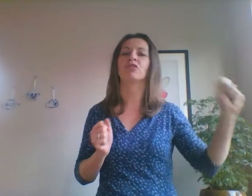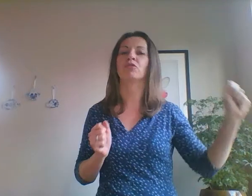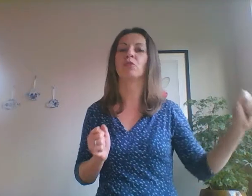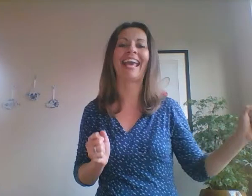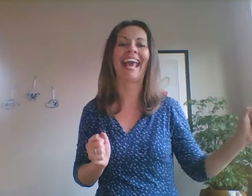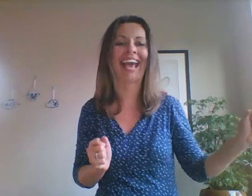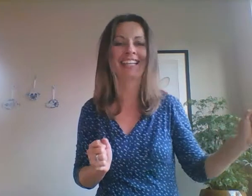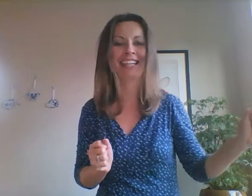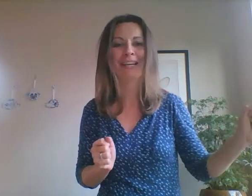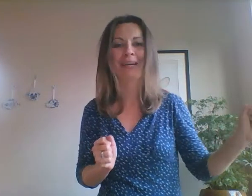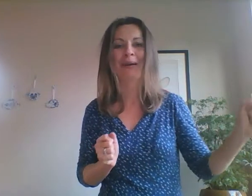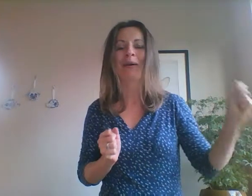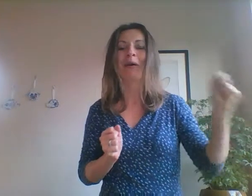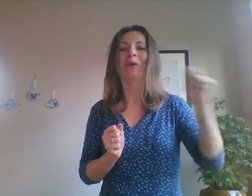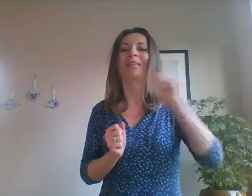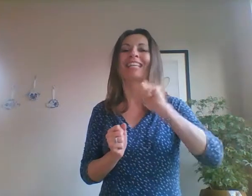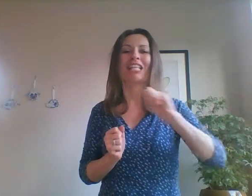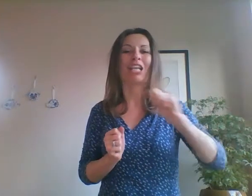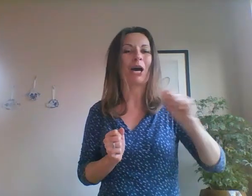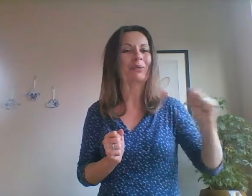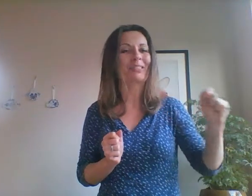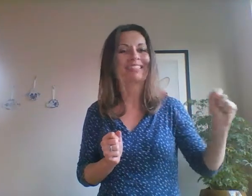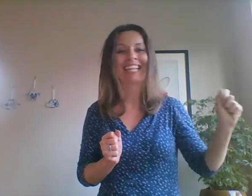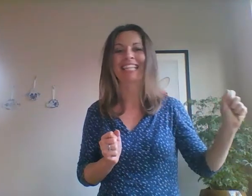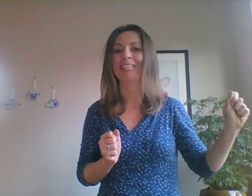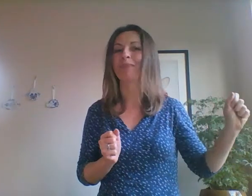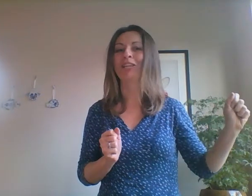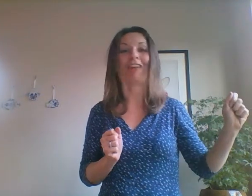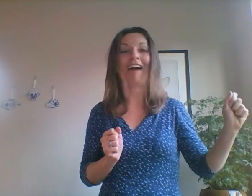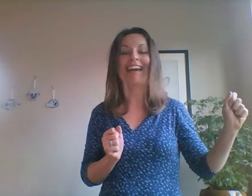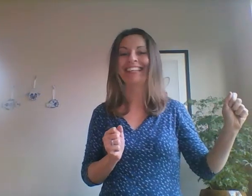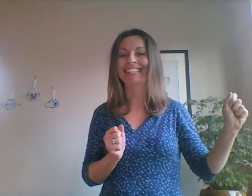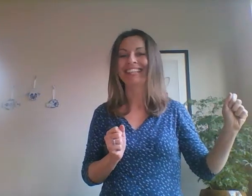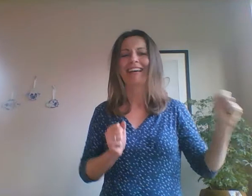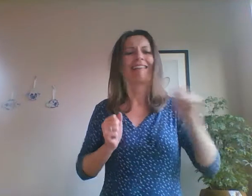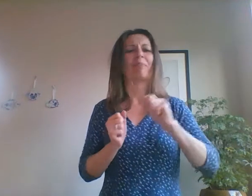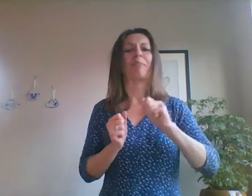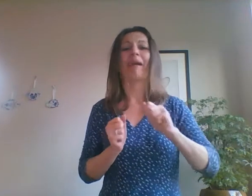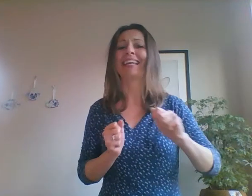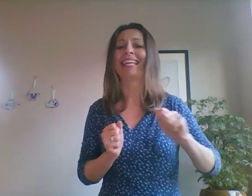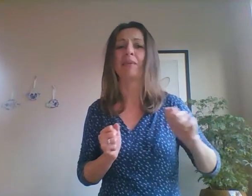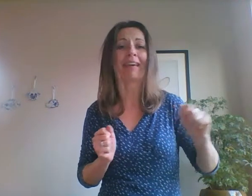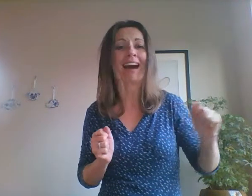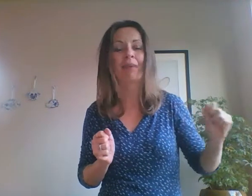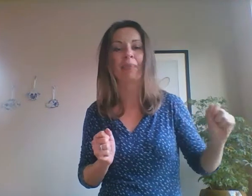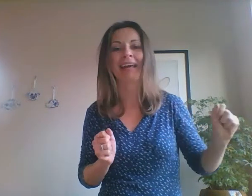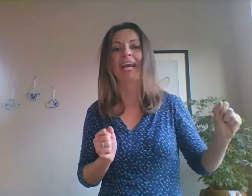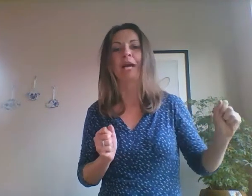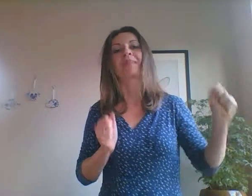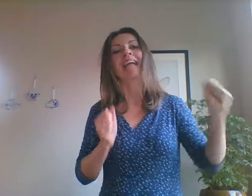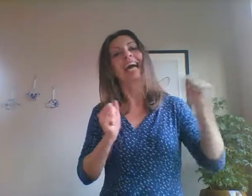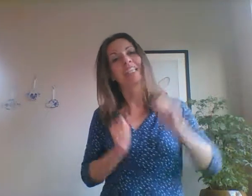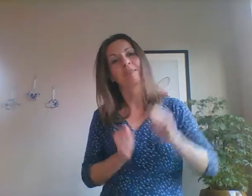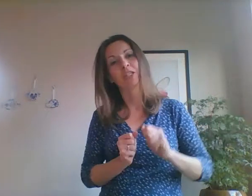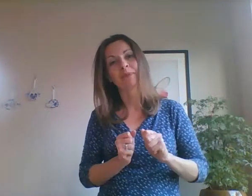you can, taking notes in the speed of light, barely keeping up, asking me to repeat